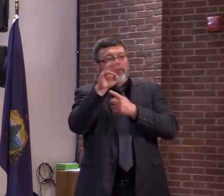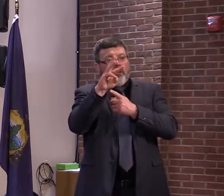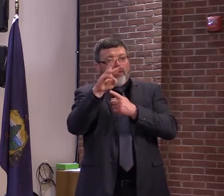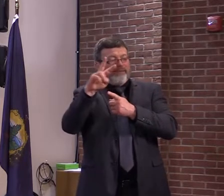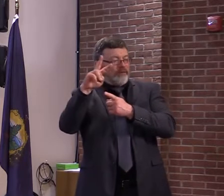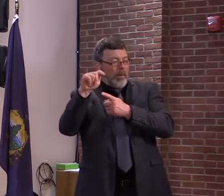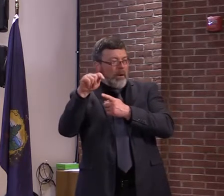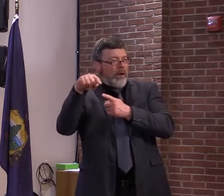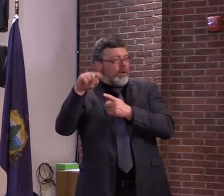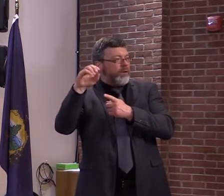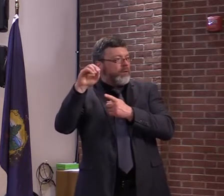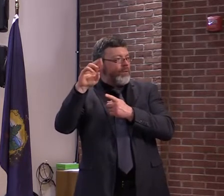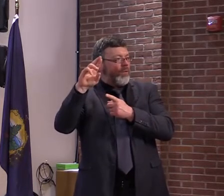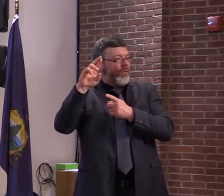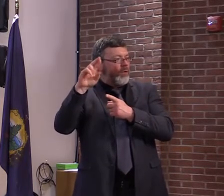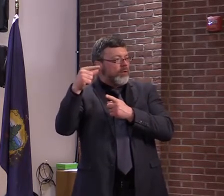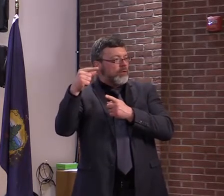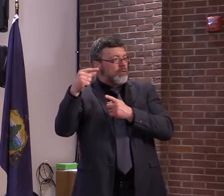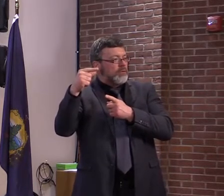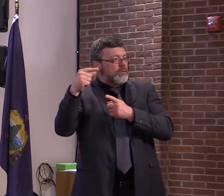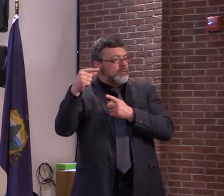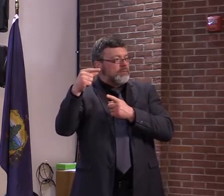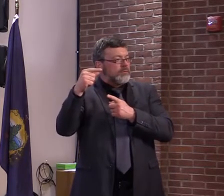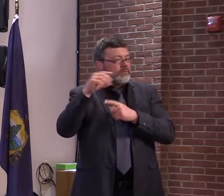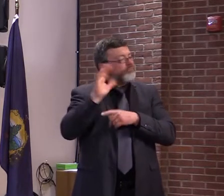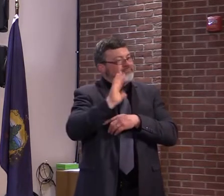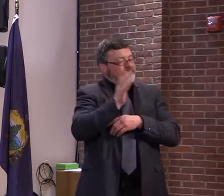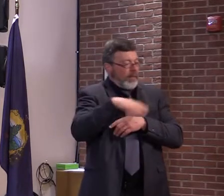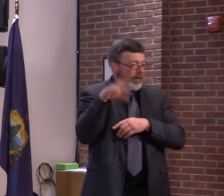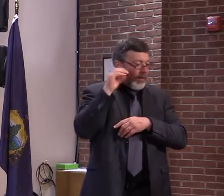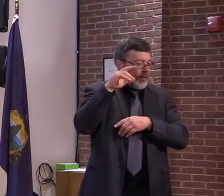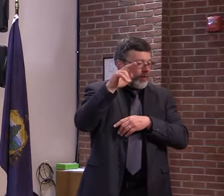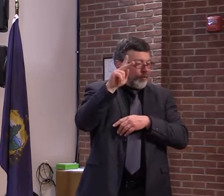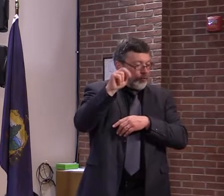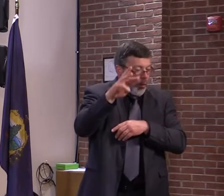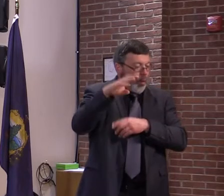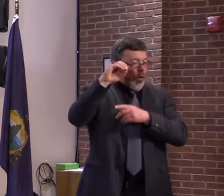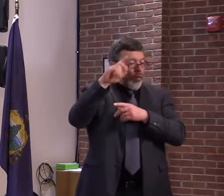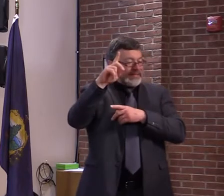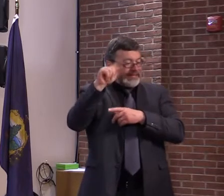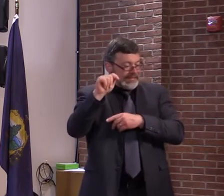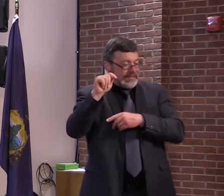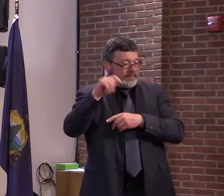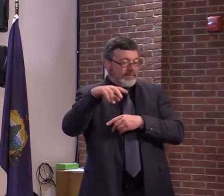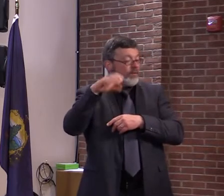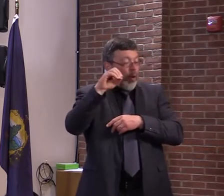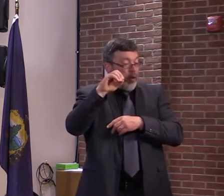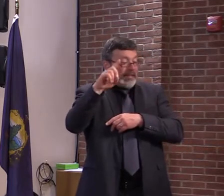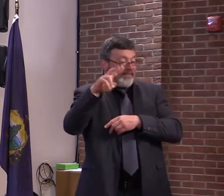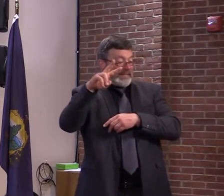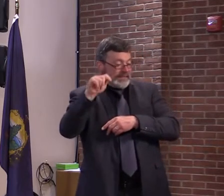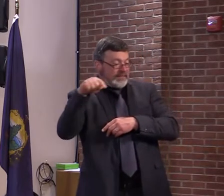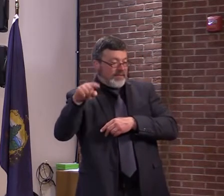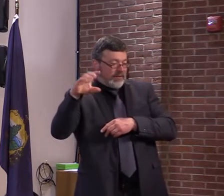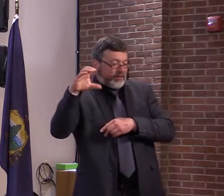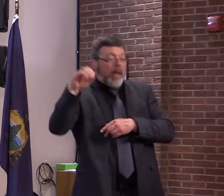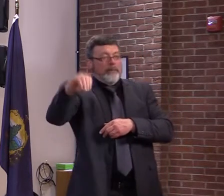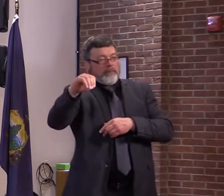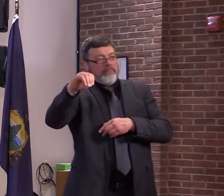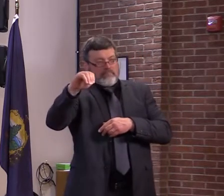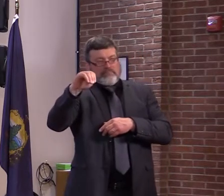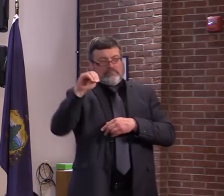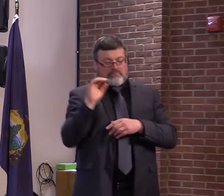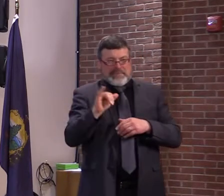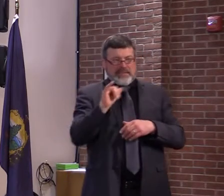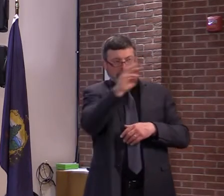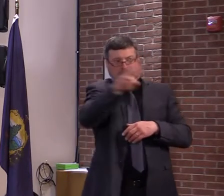KnowVermont.com. And for people interested in learning about what harm reduction treatment and recovery services are available in